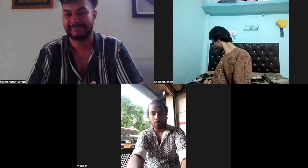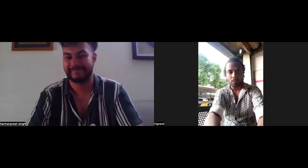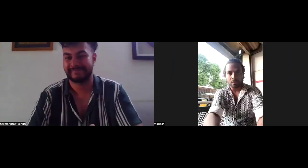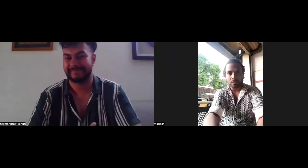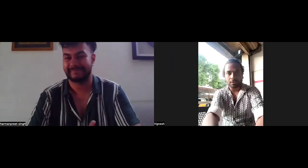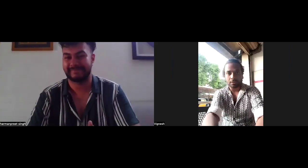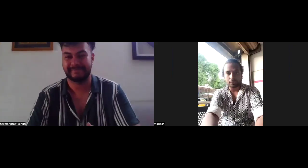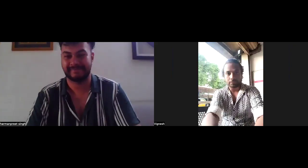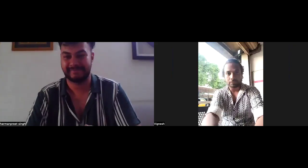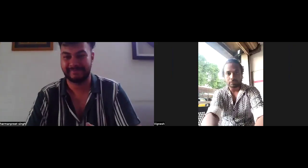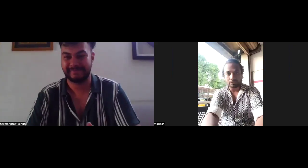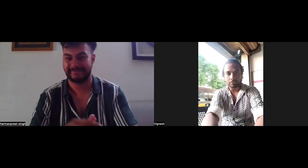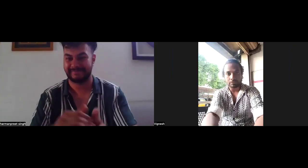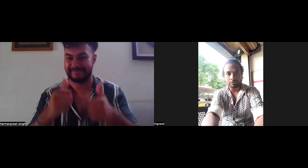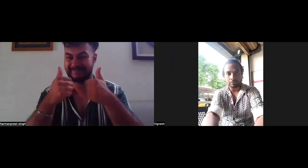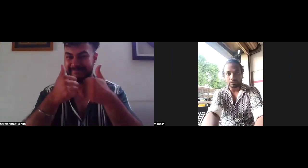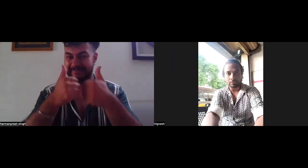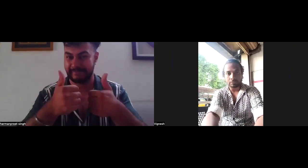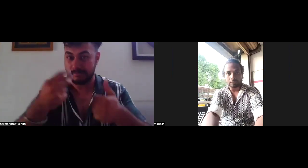panelist. Yes.